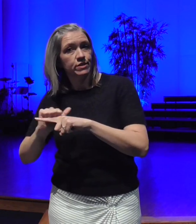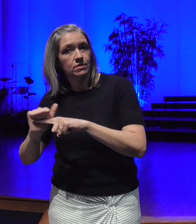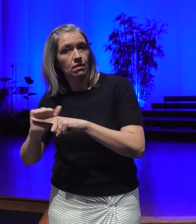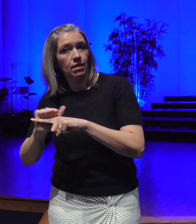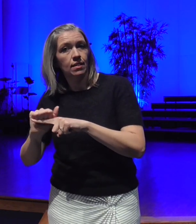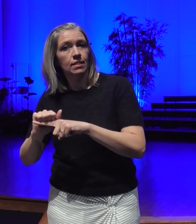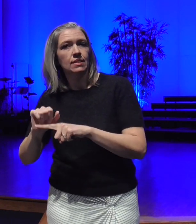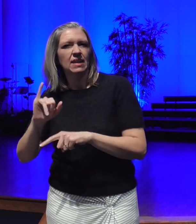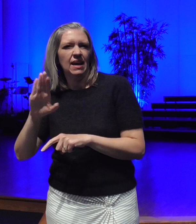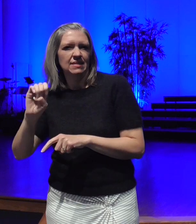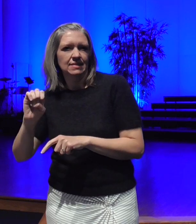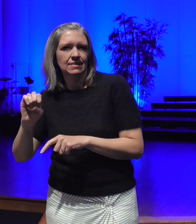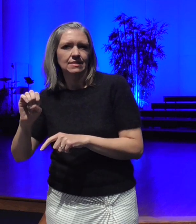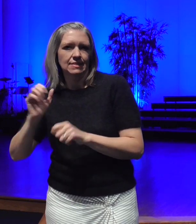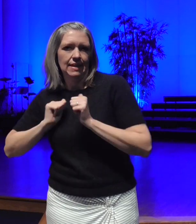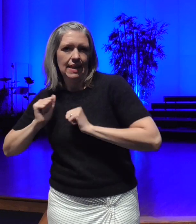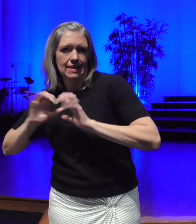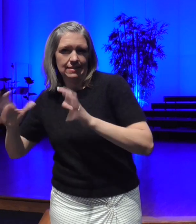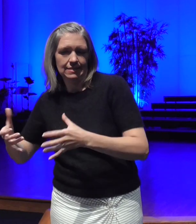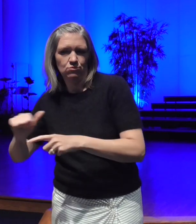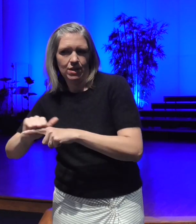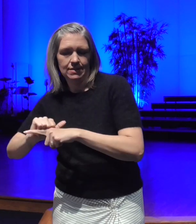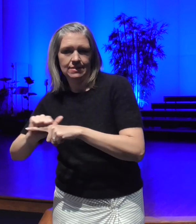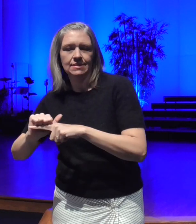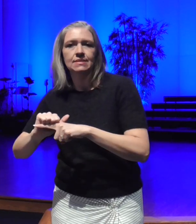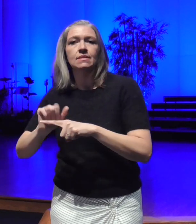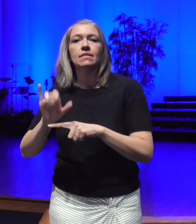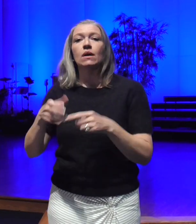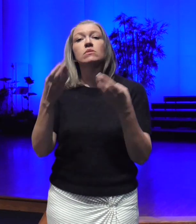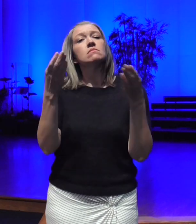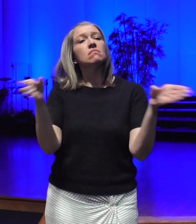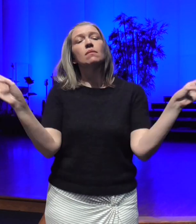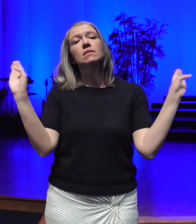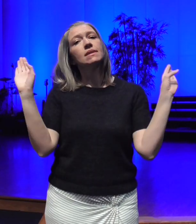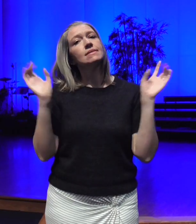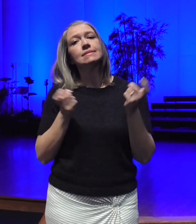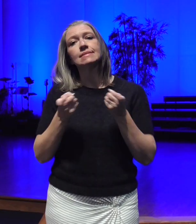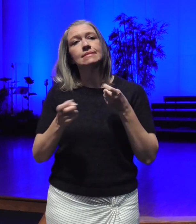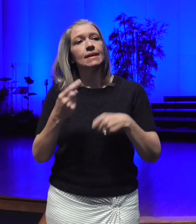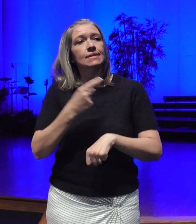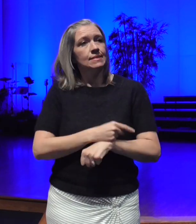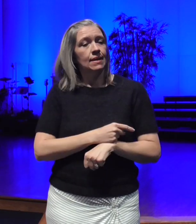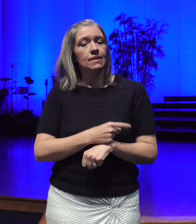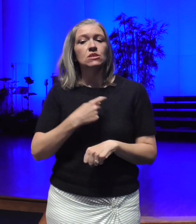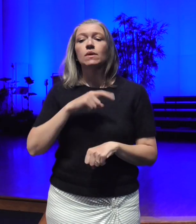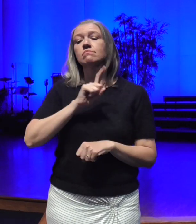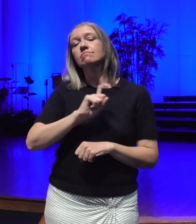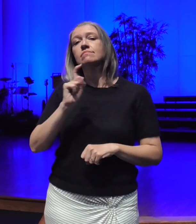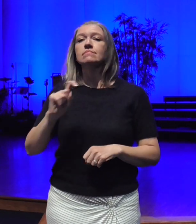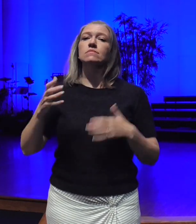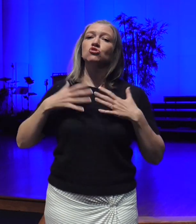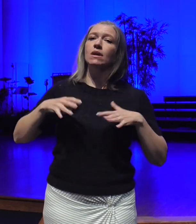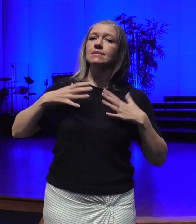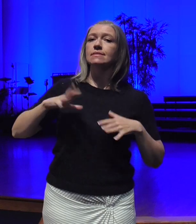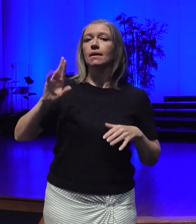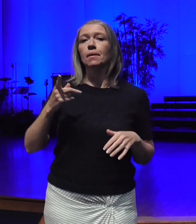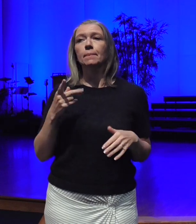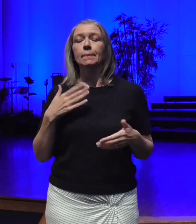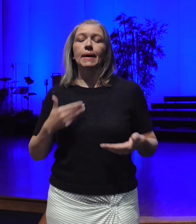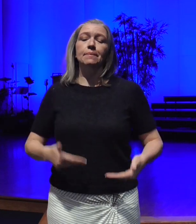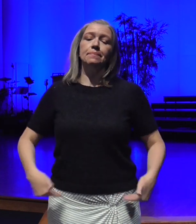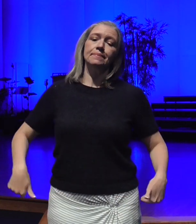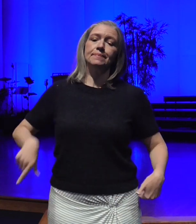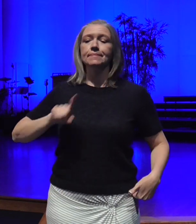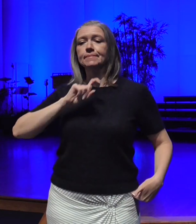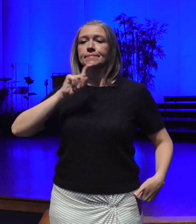and do my little moves and everything, it was a public skate day, and I walked out all dressed up in my little short skirt